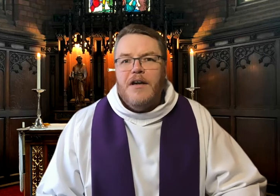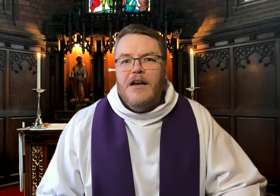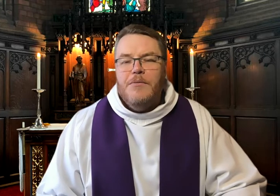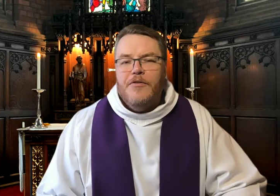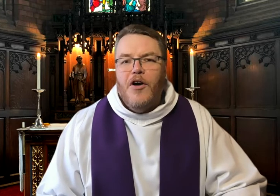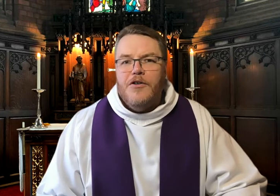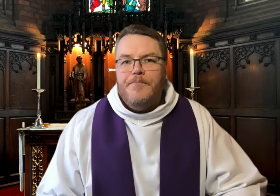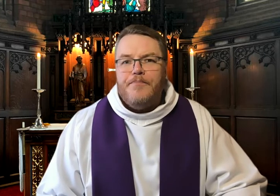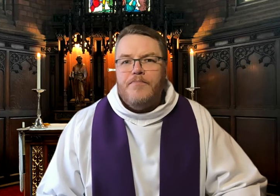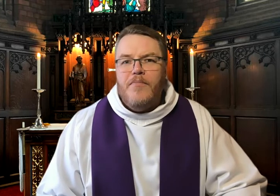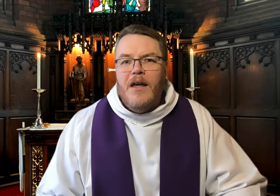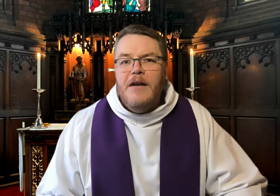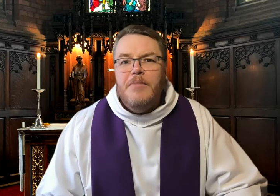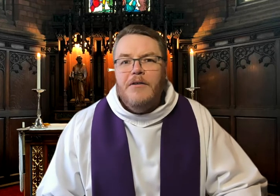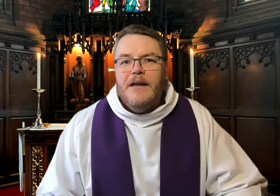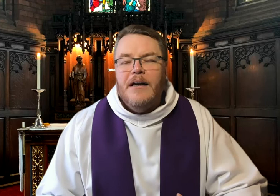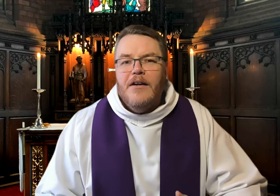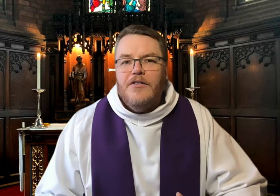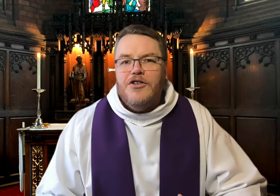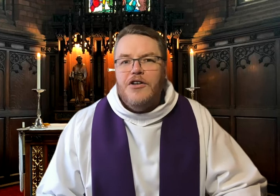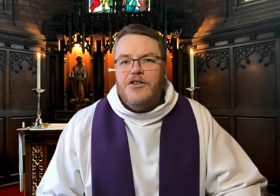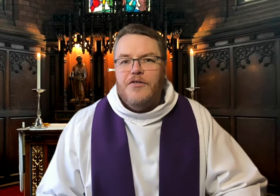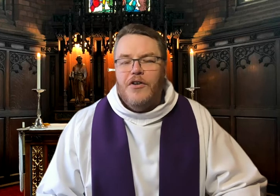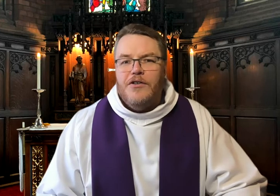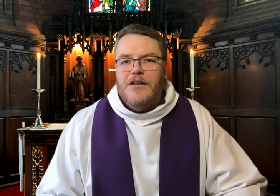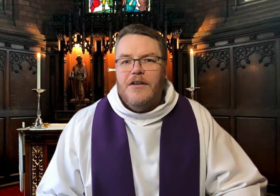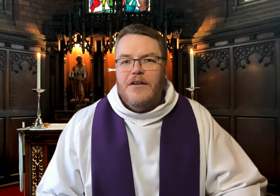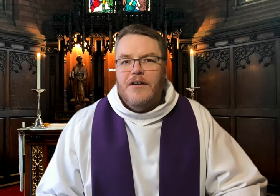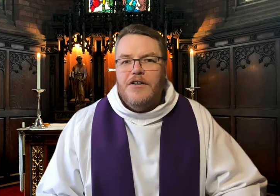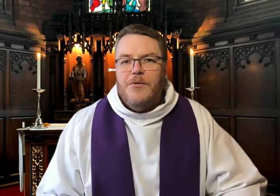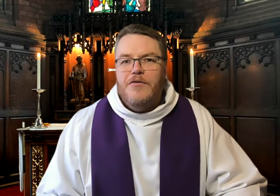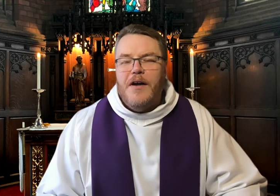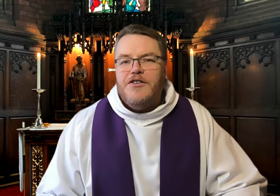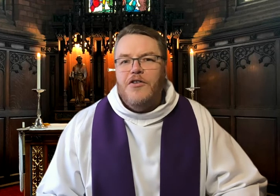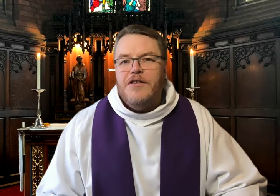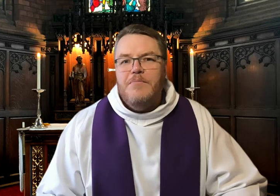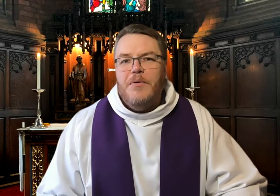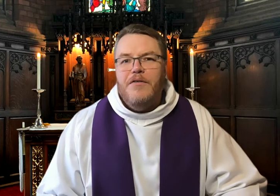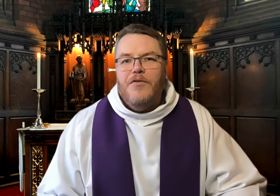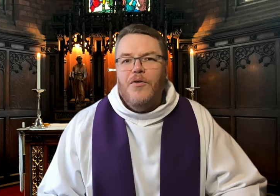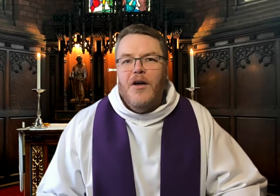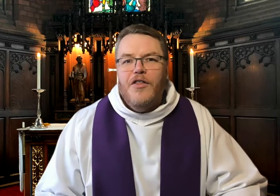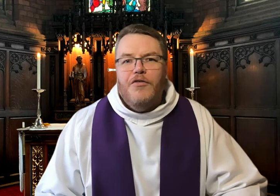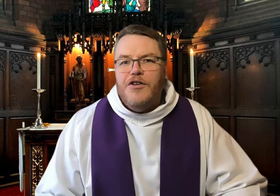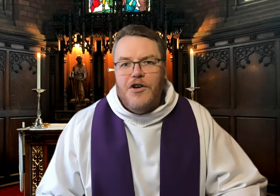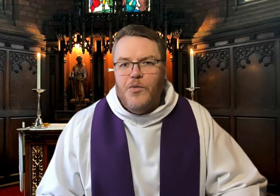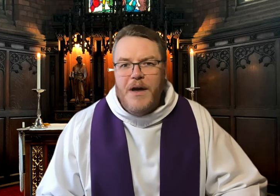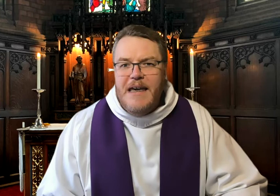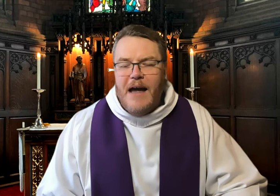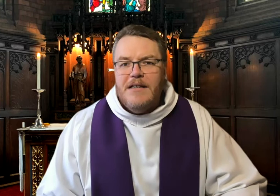kingdom of God, in building the church of God, to invest not simply for the return we get,